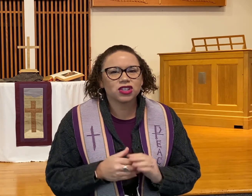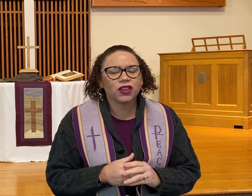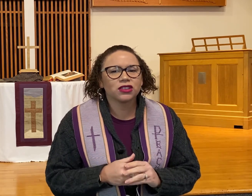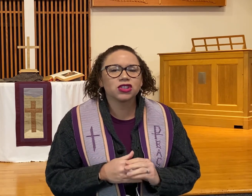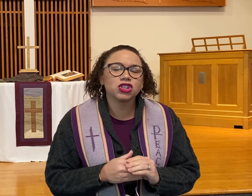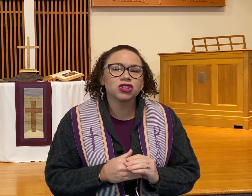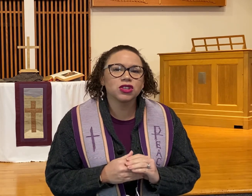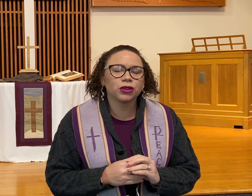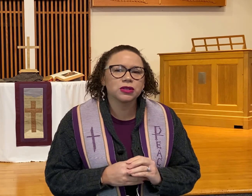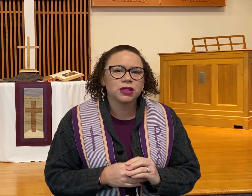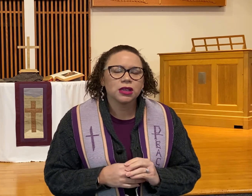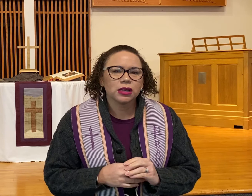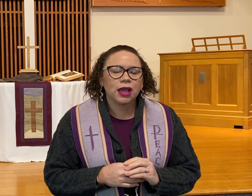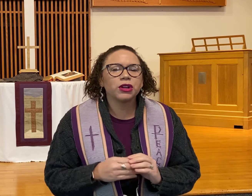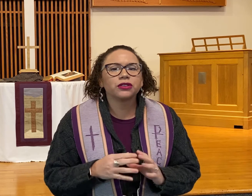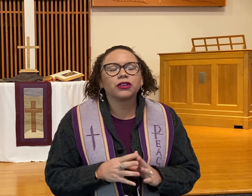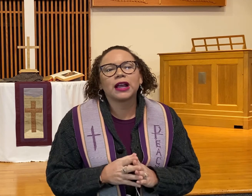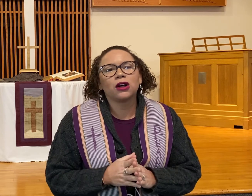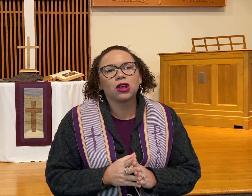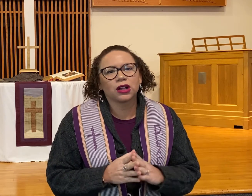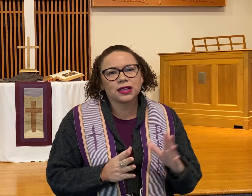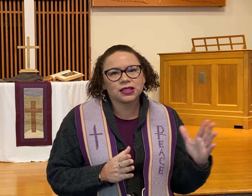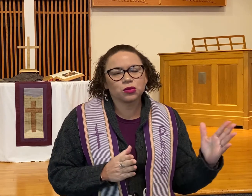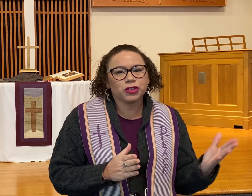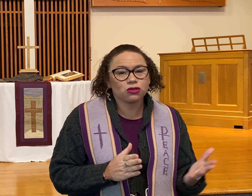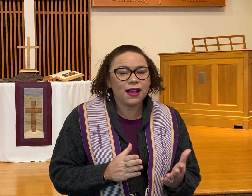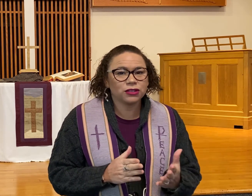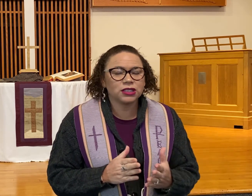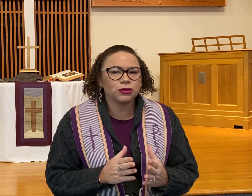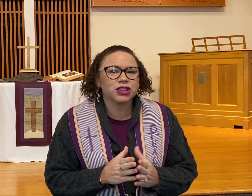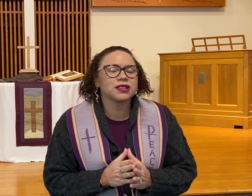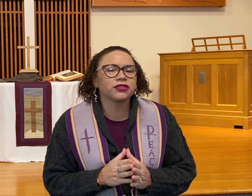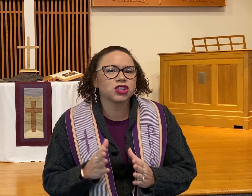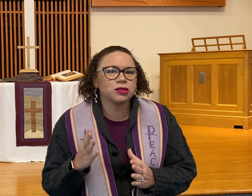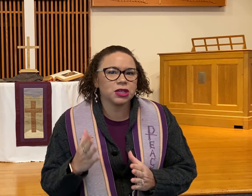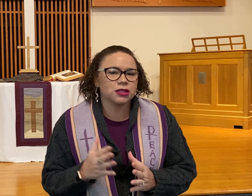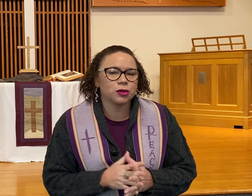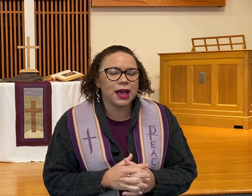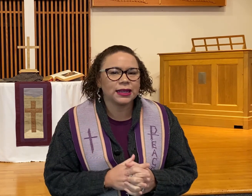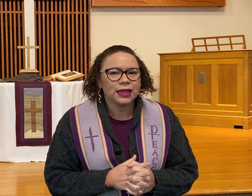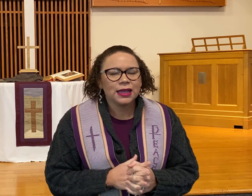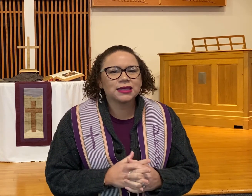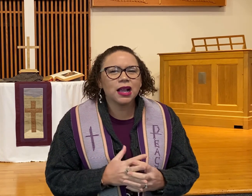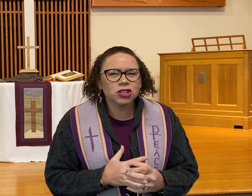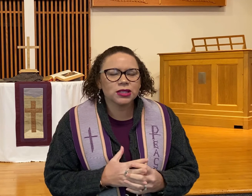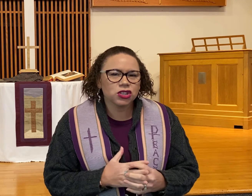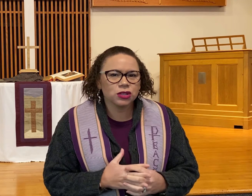faith that she just knows. I wonder, for how long has this woman traveled? And with this affliction being so bad, it's not just that she